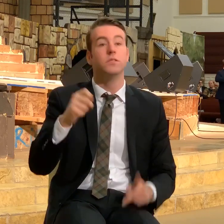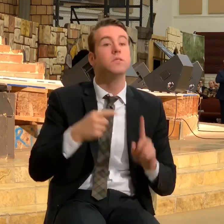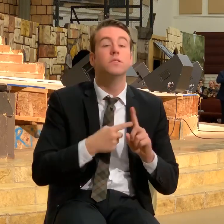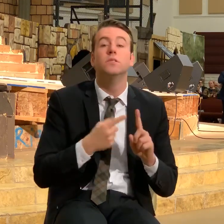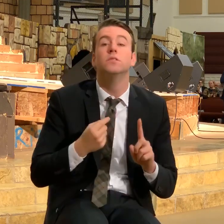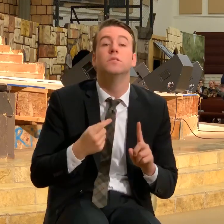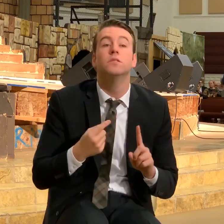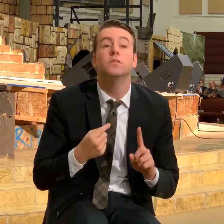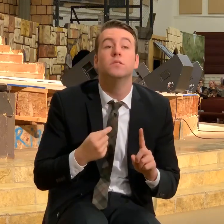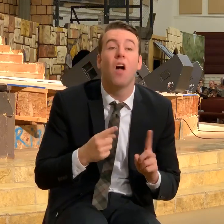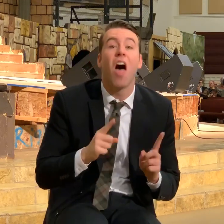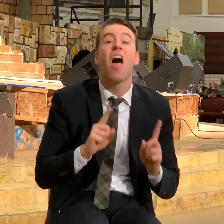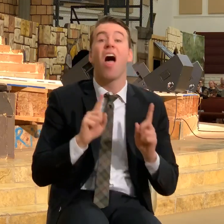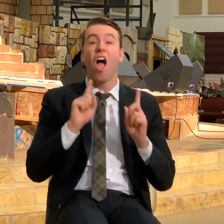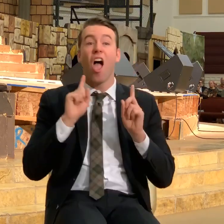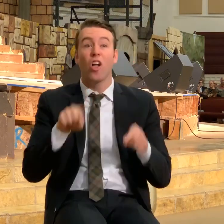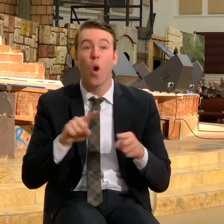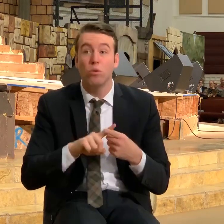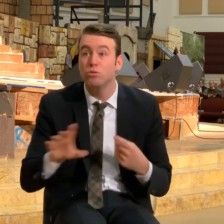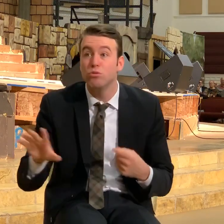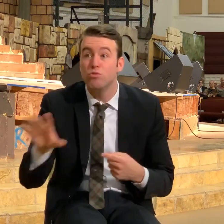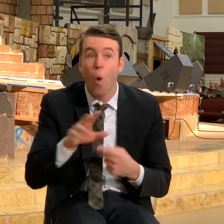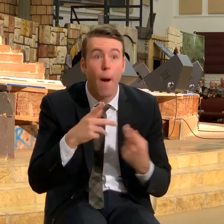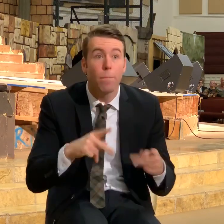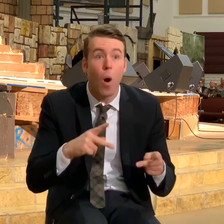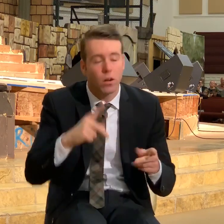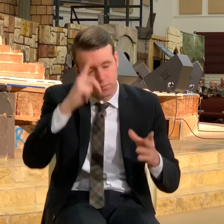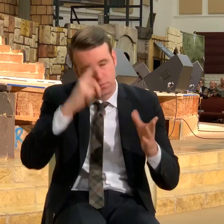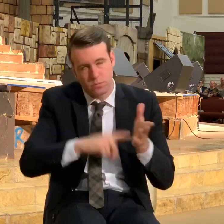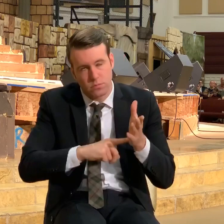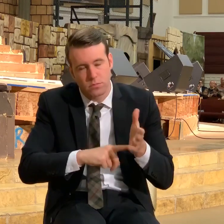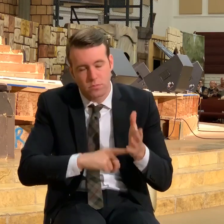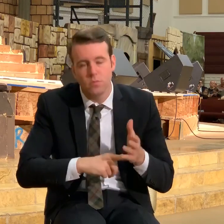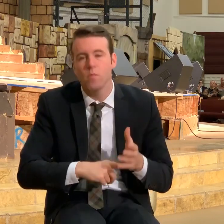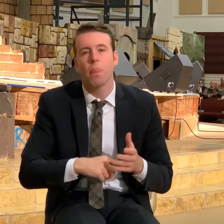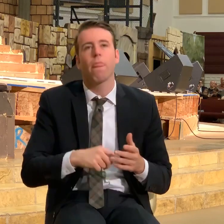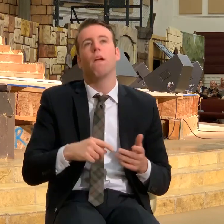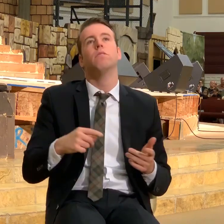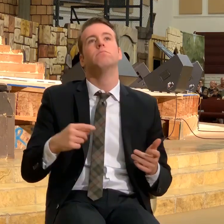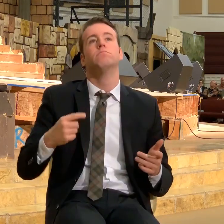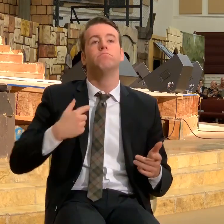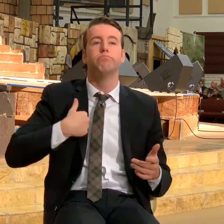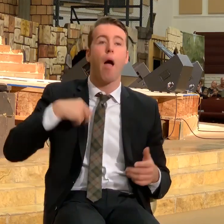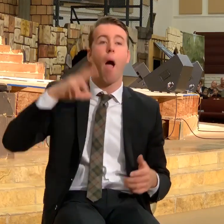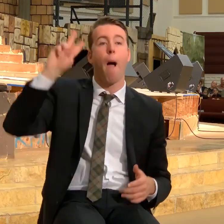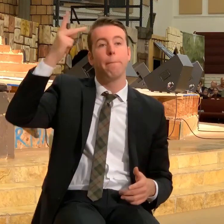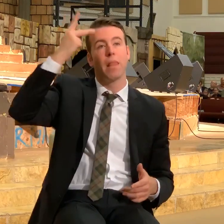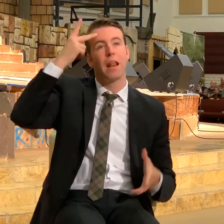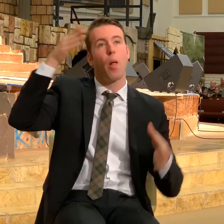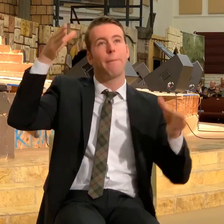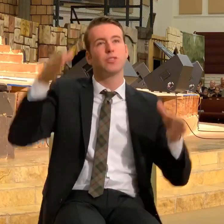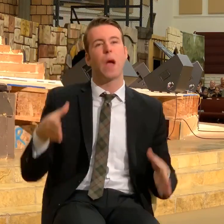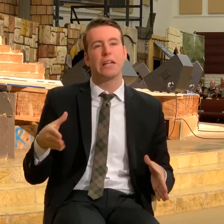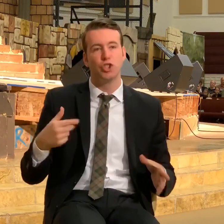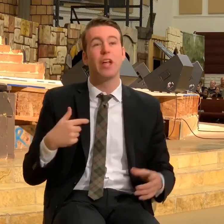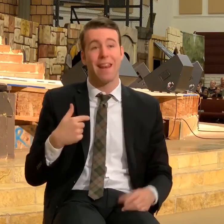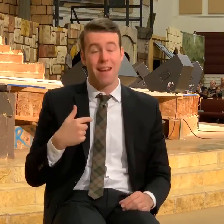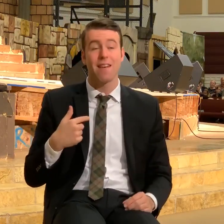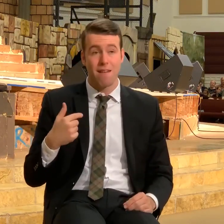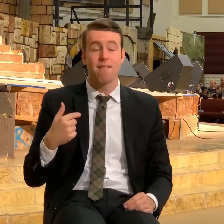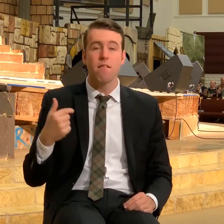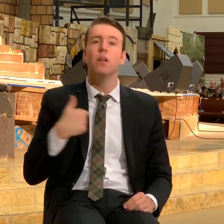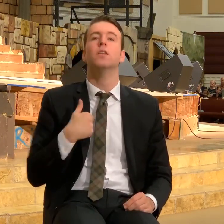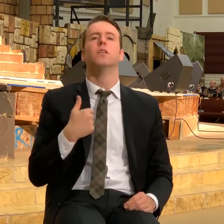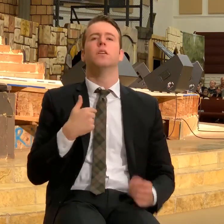would come to your party. Let's say you were a particular political persuasion. And that you